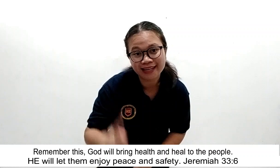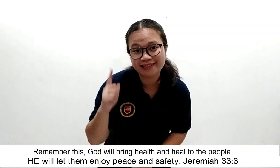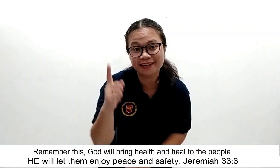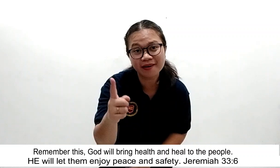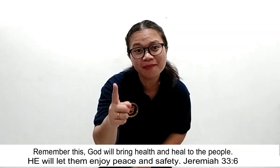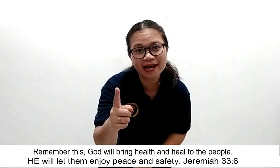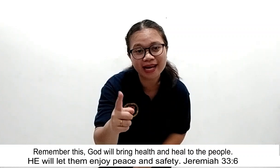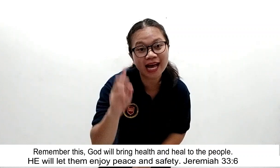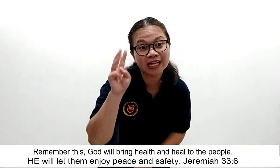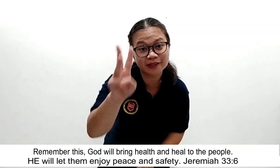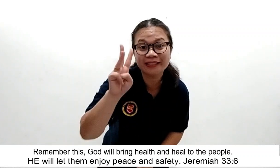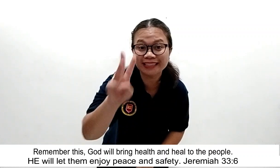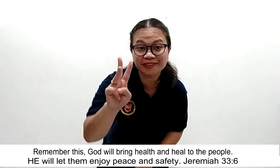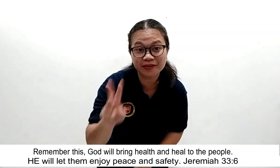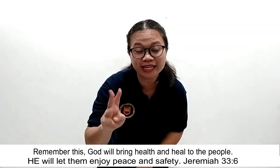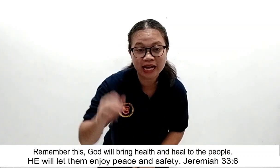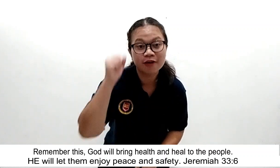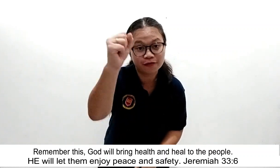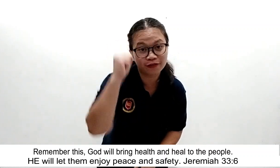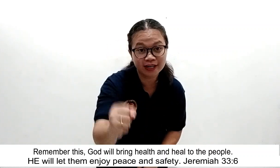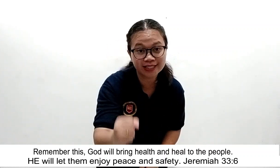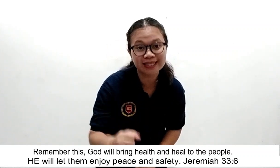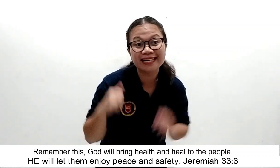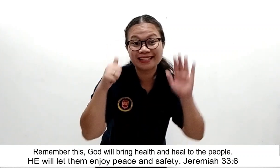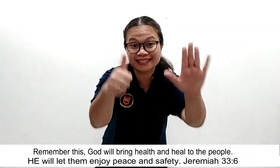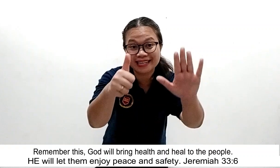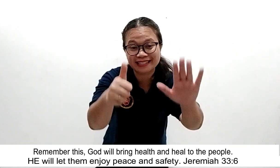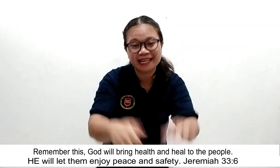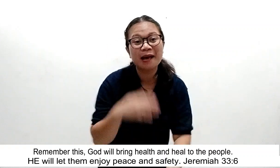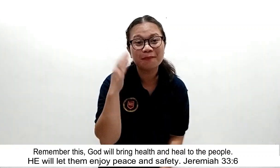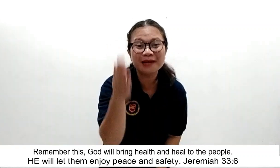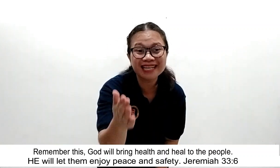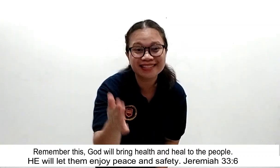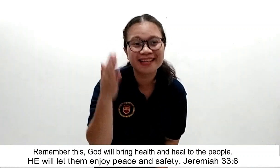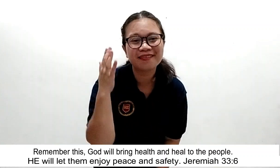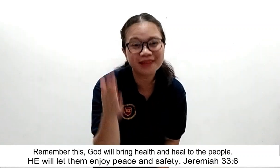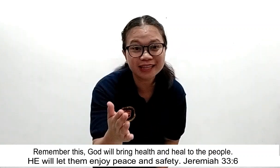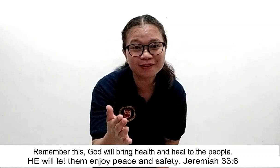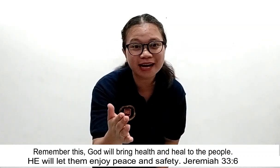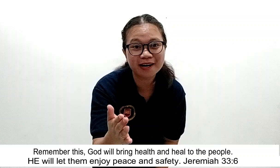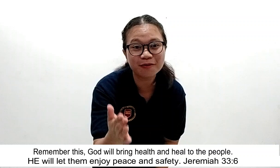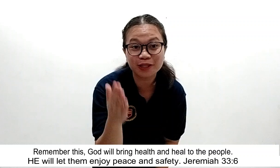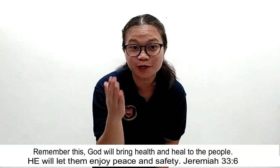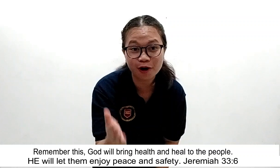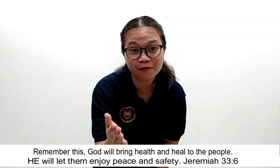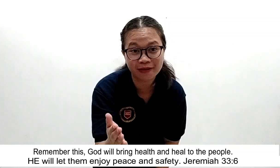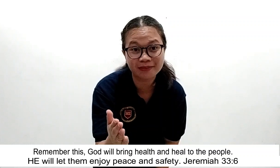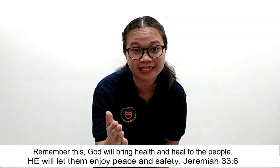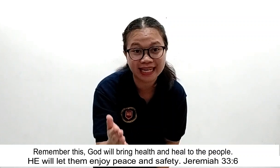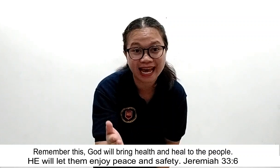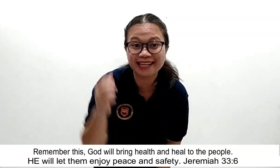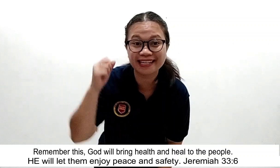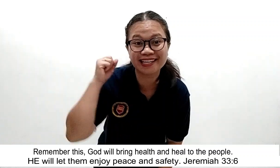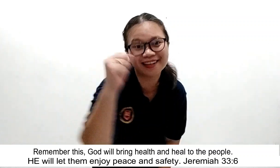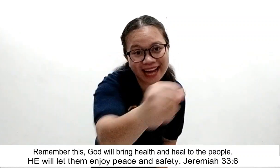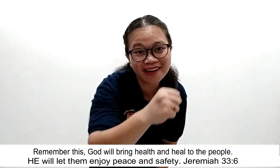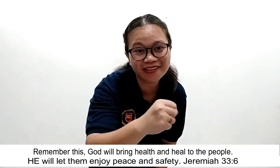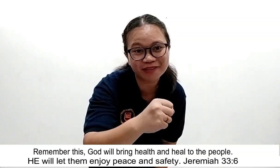Jeremiah 33 verse 6 please read together with your family and declare it